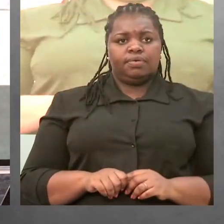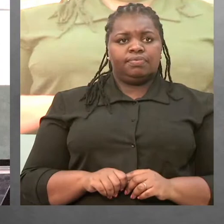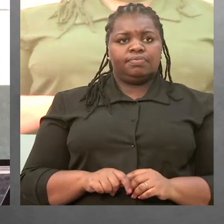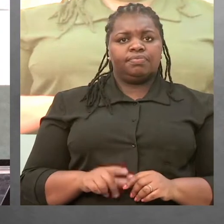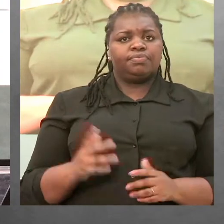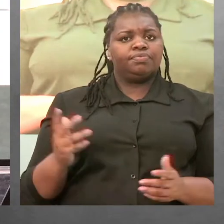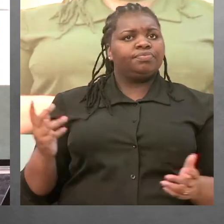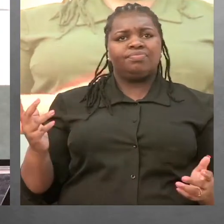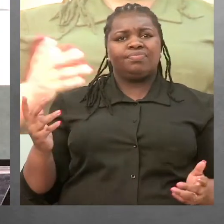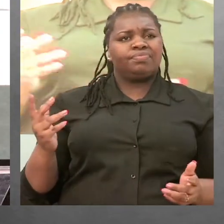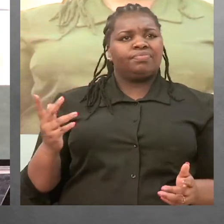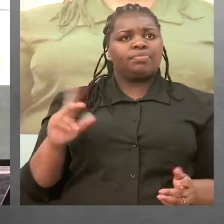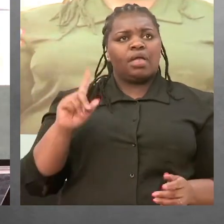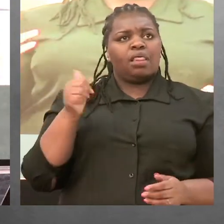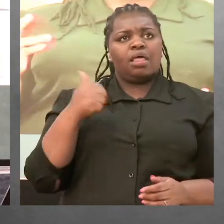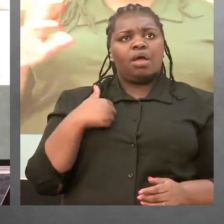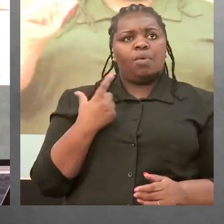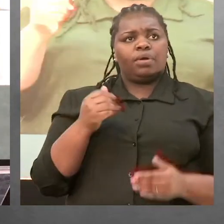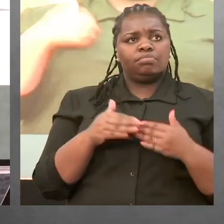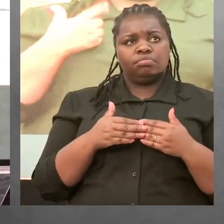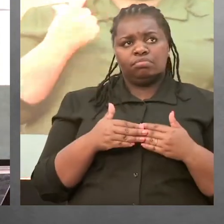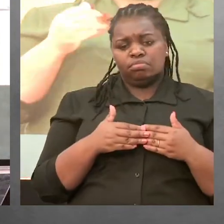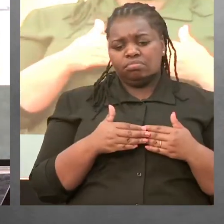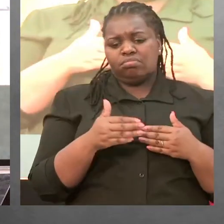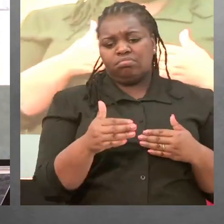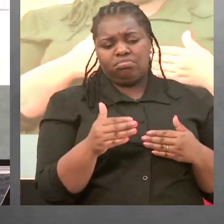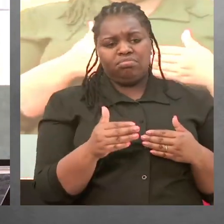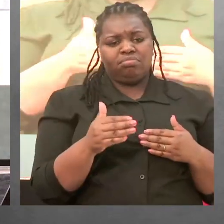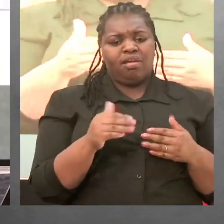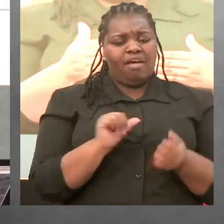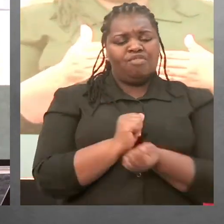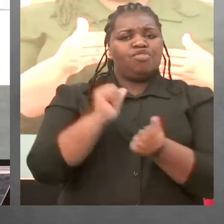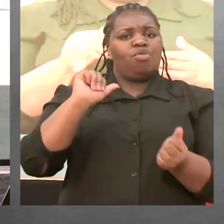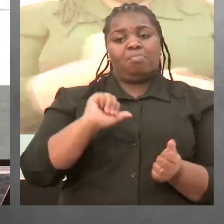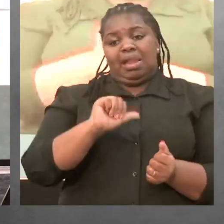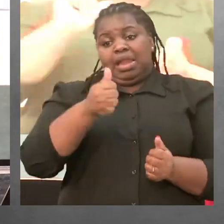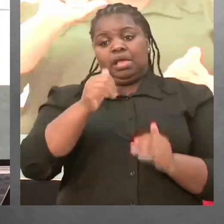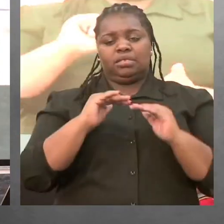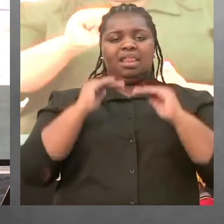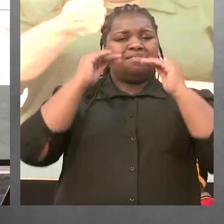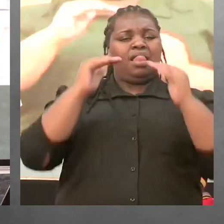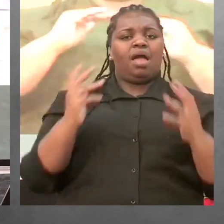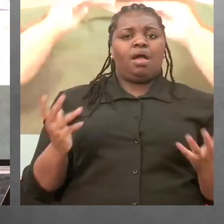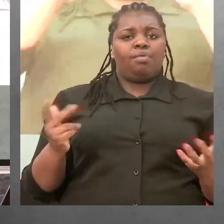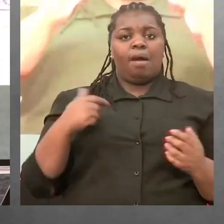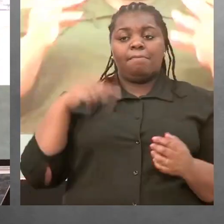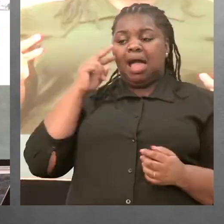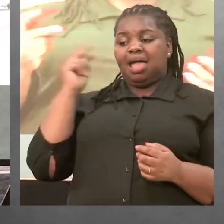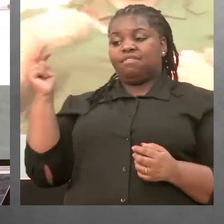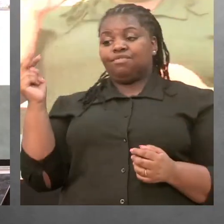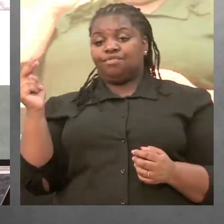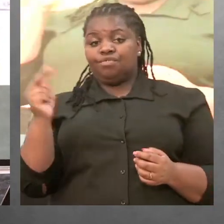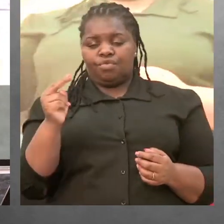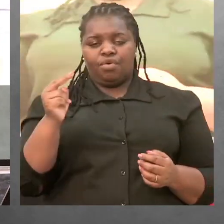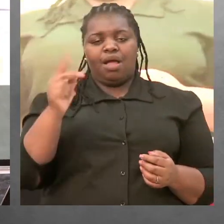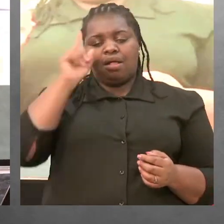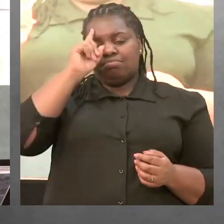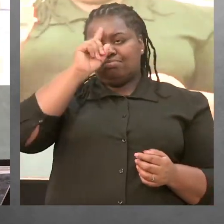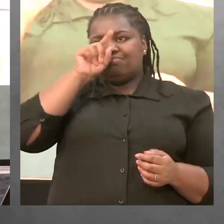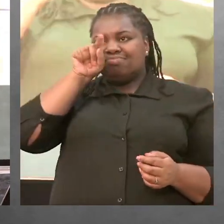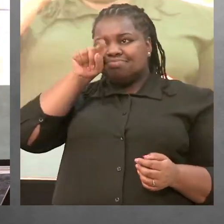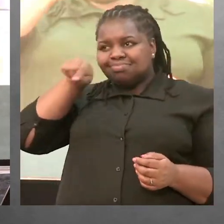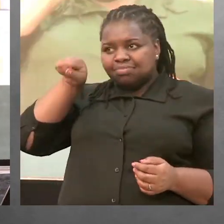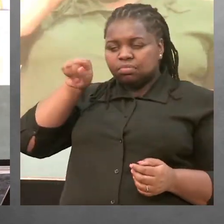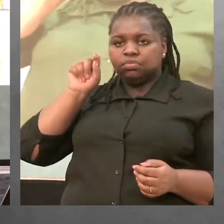How do we then take forward this freedom to the next level? In my view, Africans themselves are